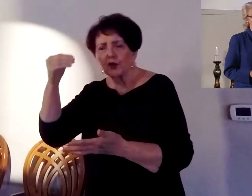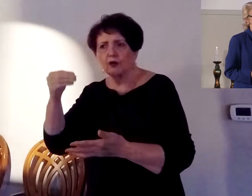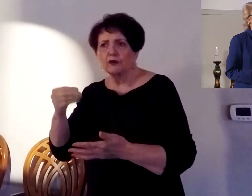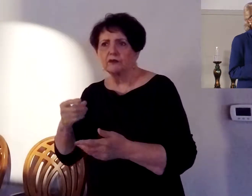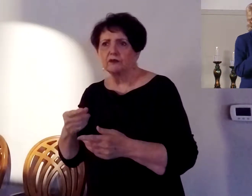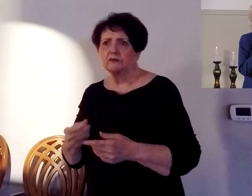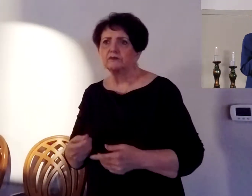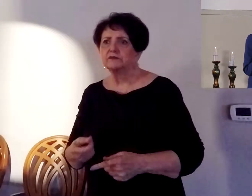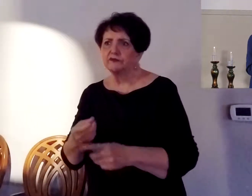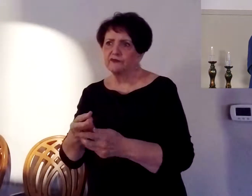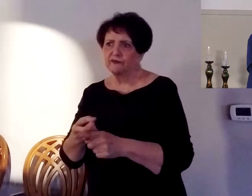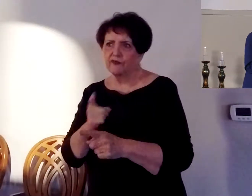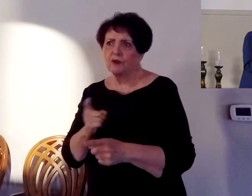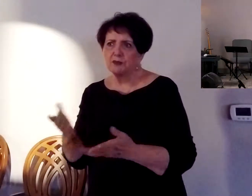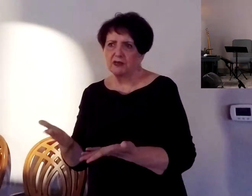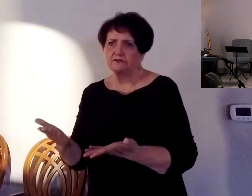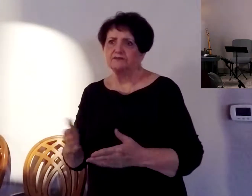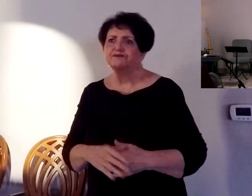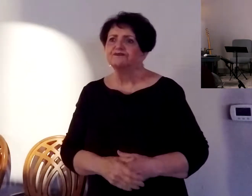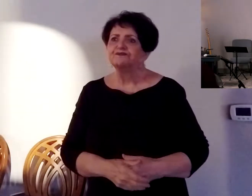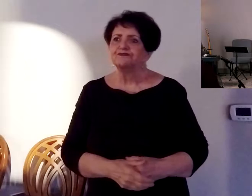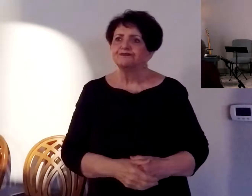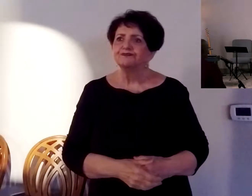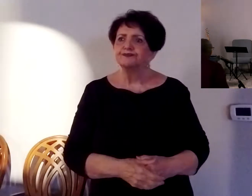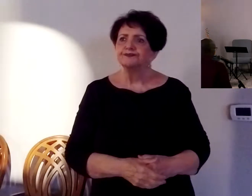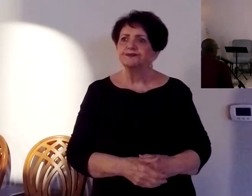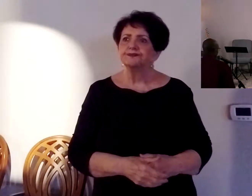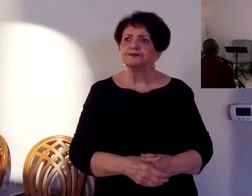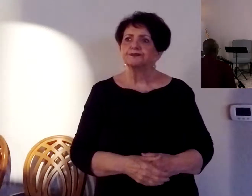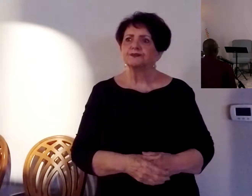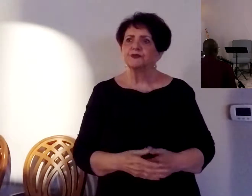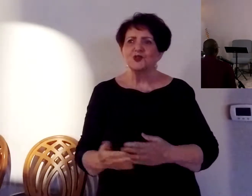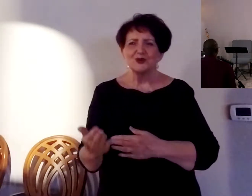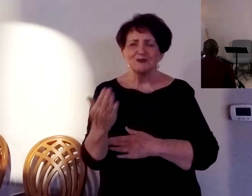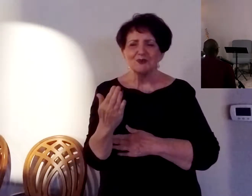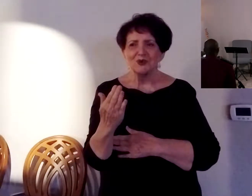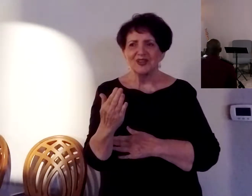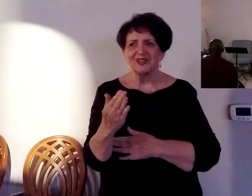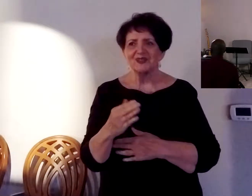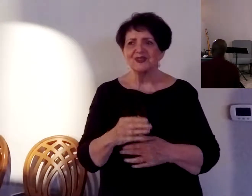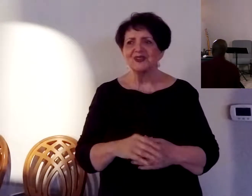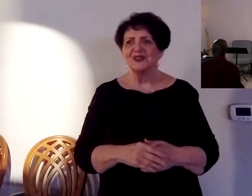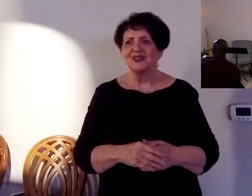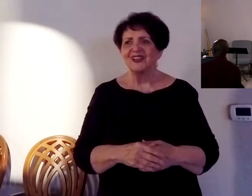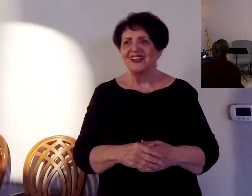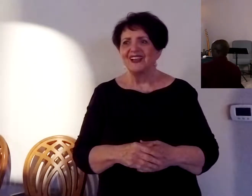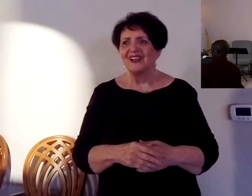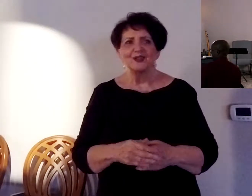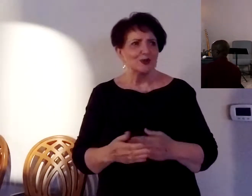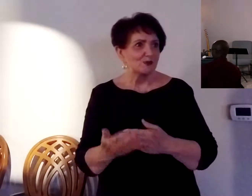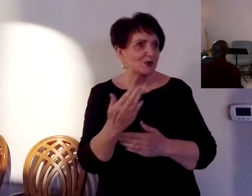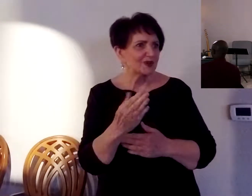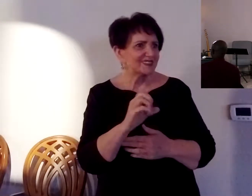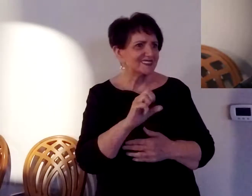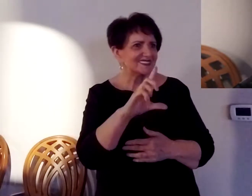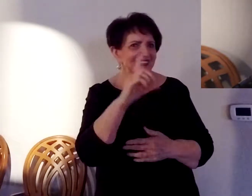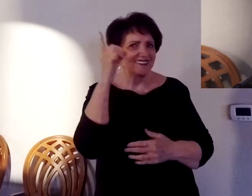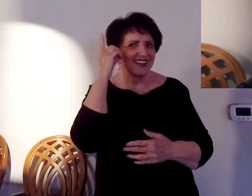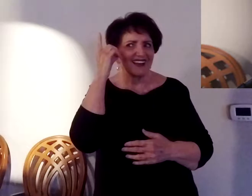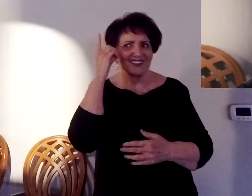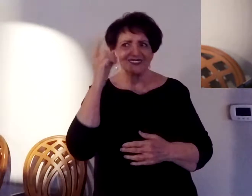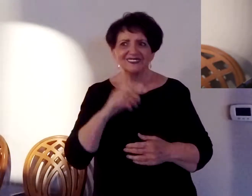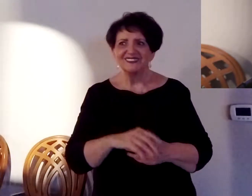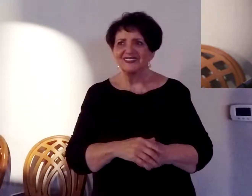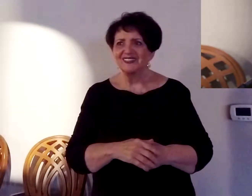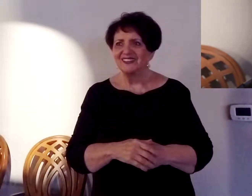All right, good question. Okay. Good morning. Good morning. Good morning, CSLDallas. Good morning. Hey,